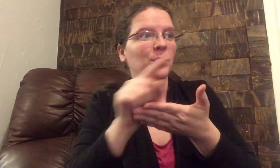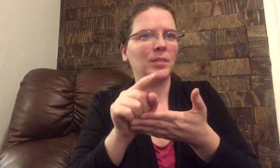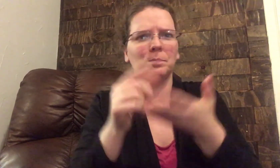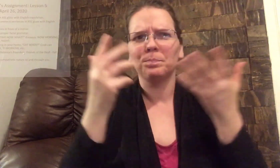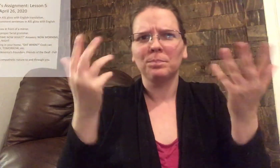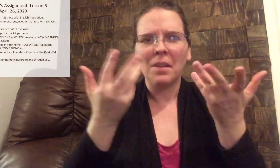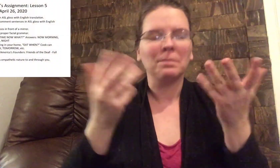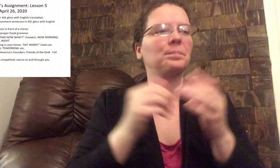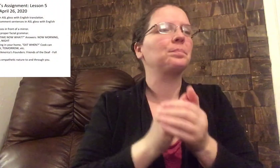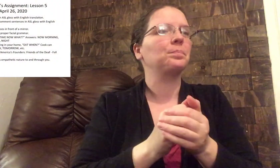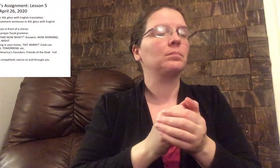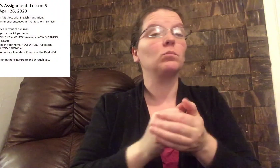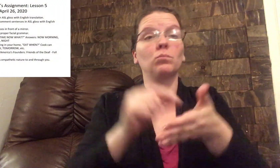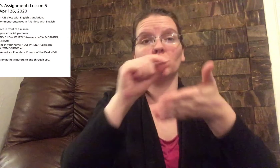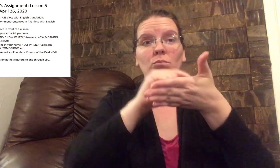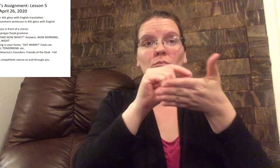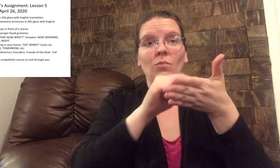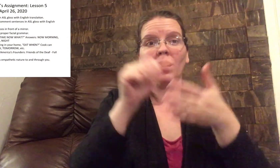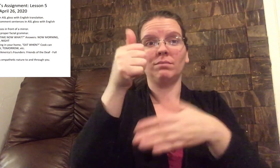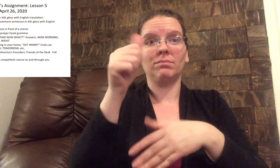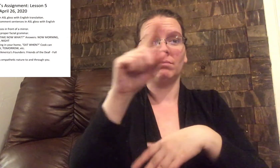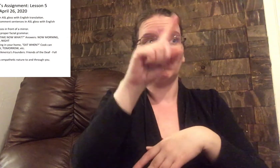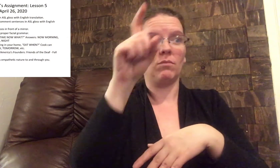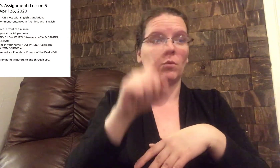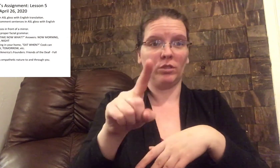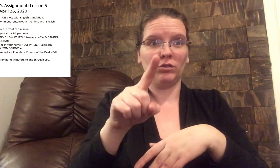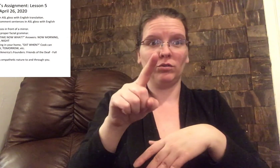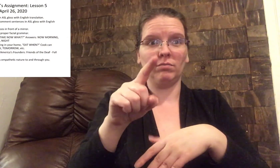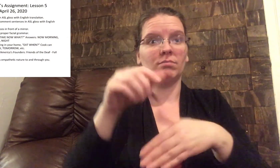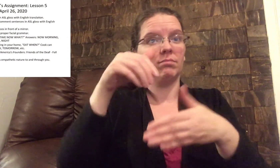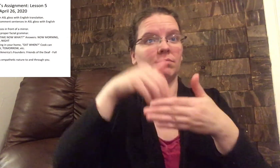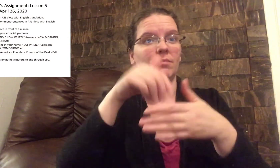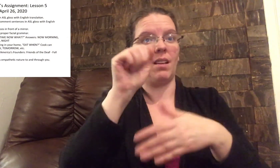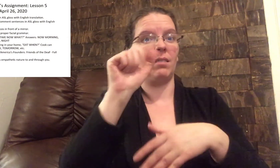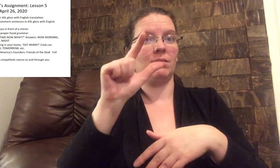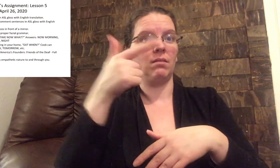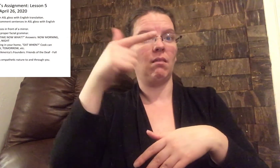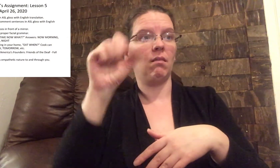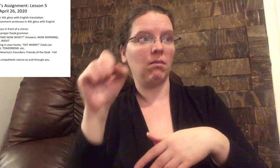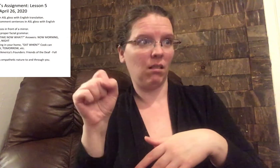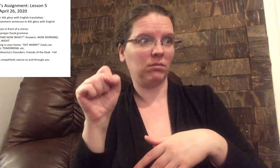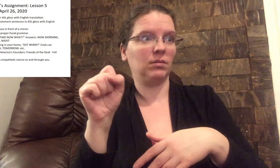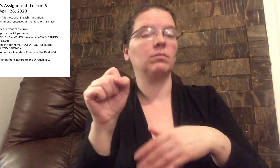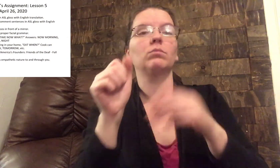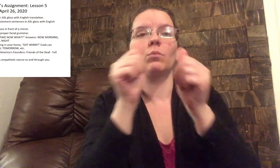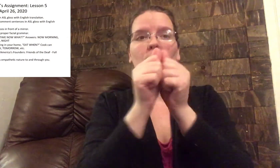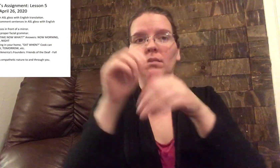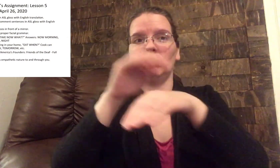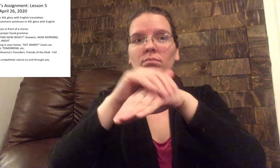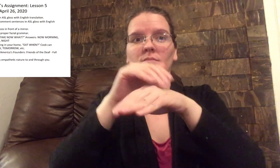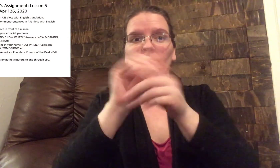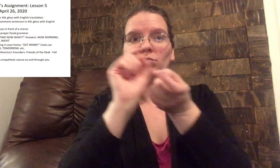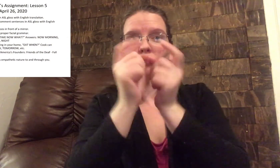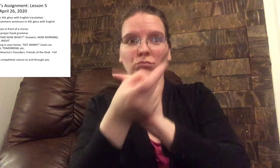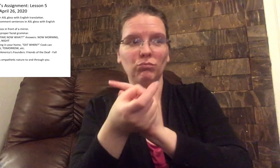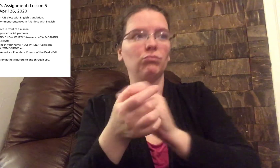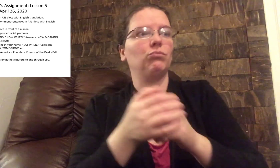Your assignment for this week is write 10 questions in ASL Gloss with English